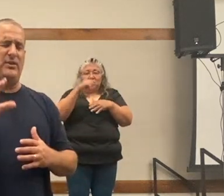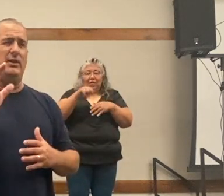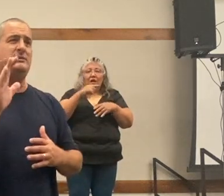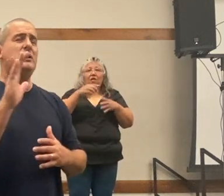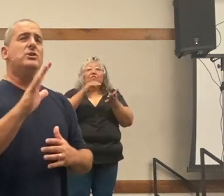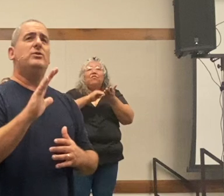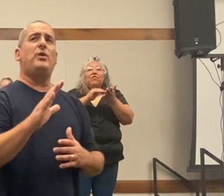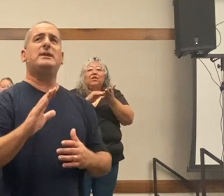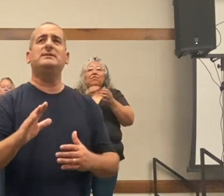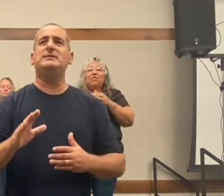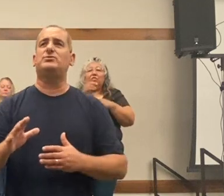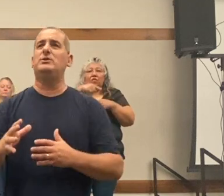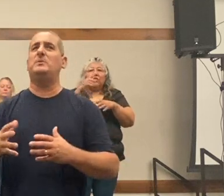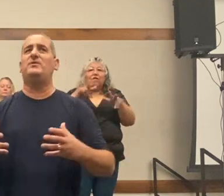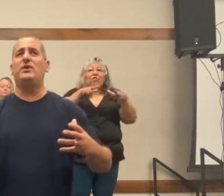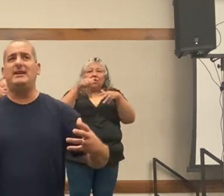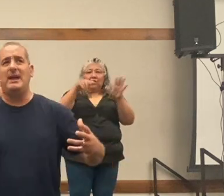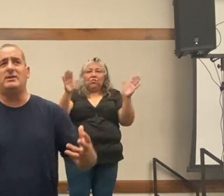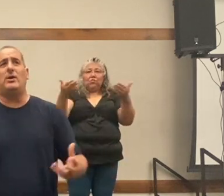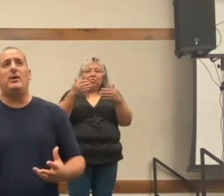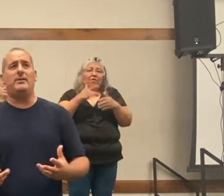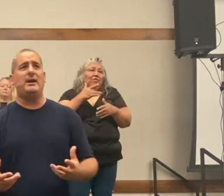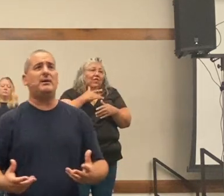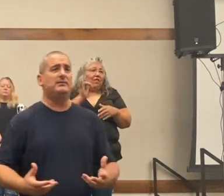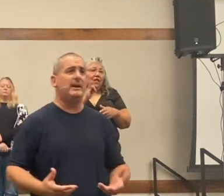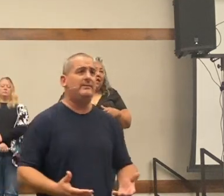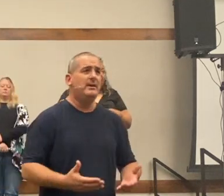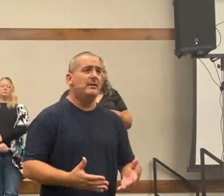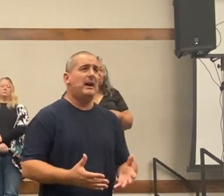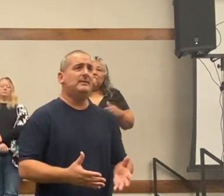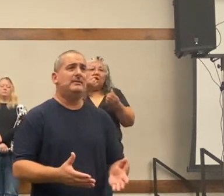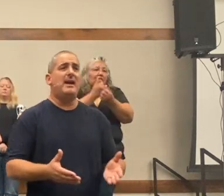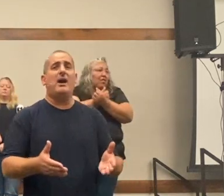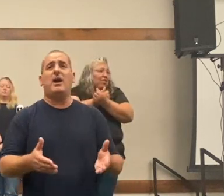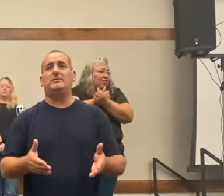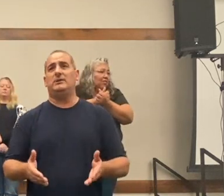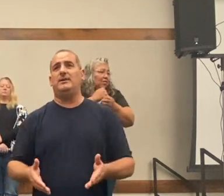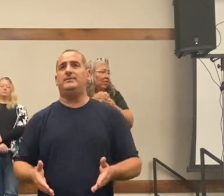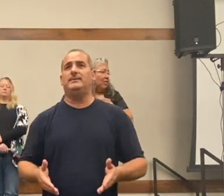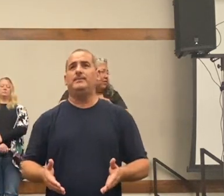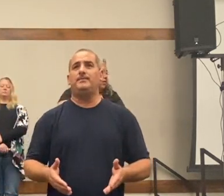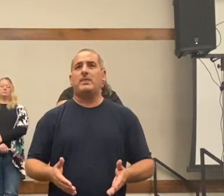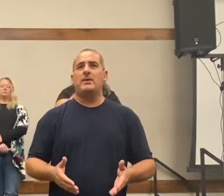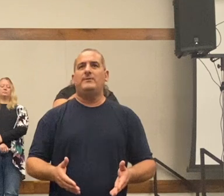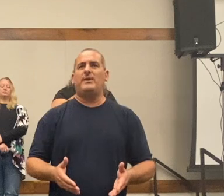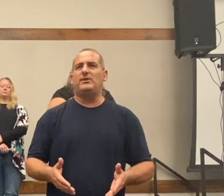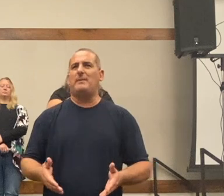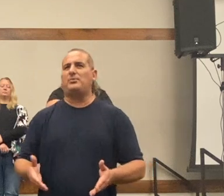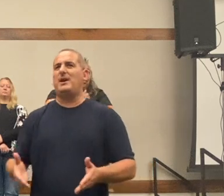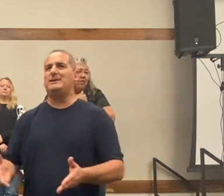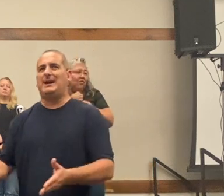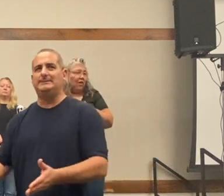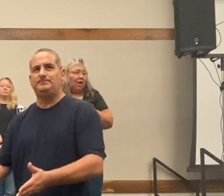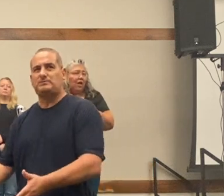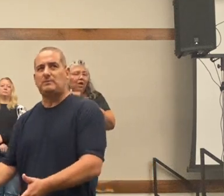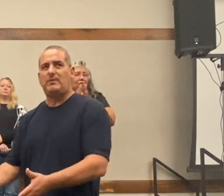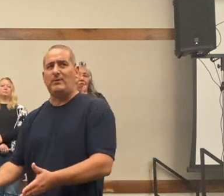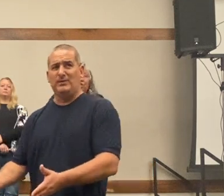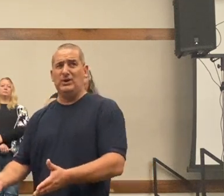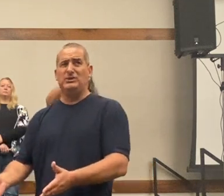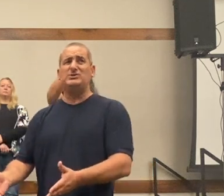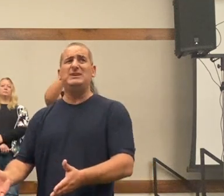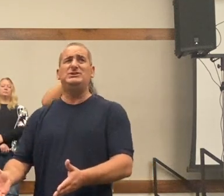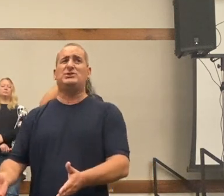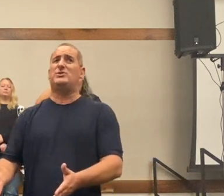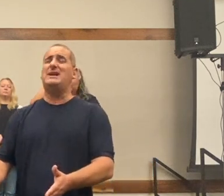Father, for those who have walked in this room and feel like they aren't loved, God, that they are loved. Father, I pray, God,